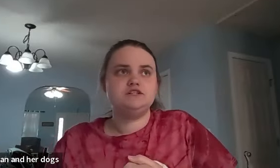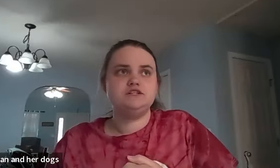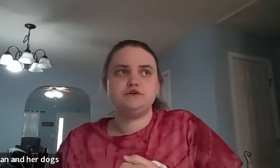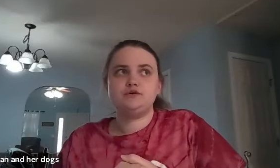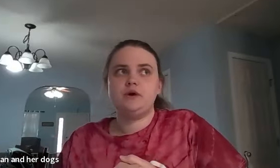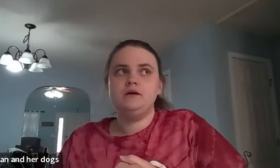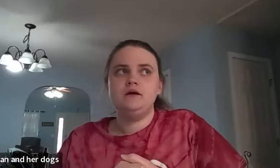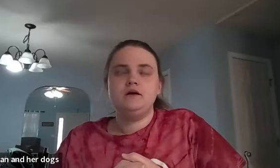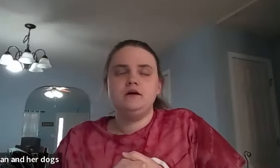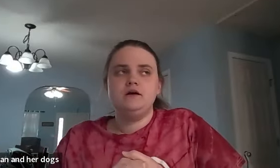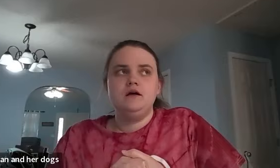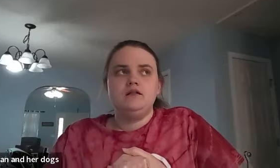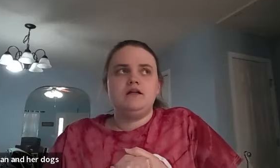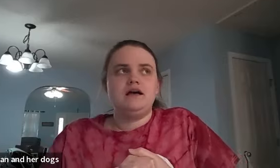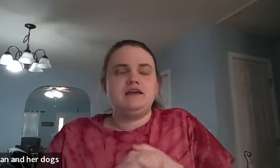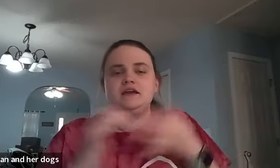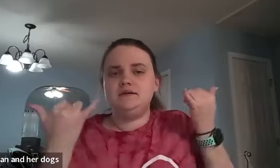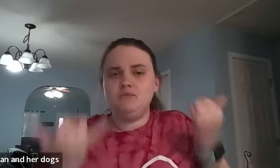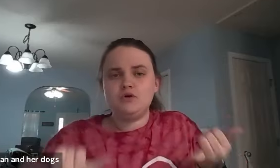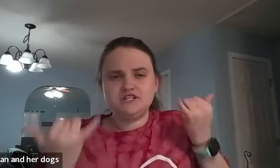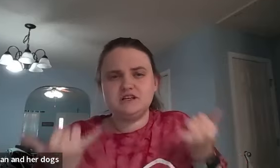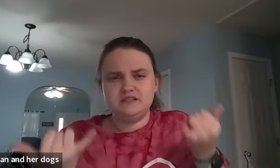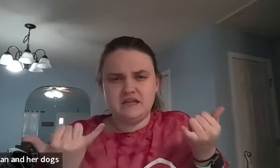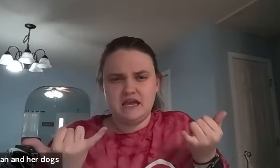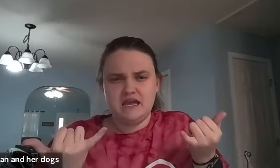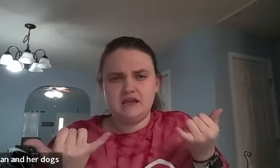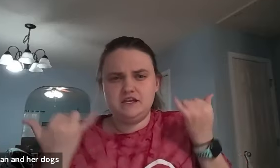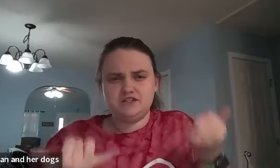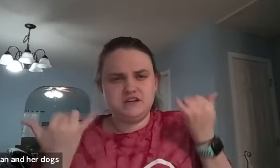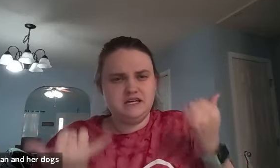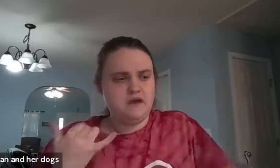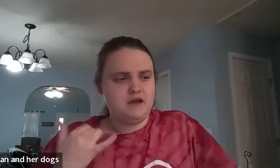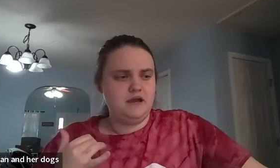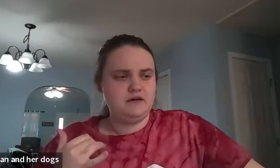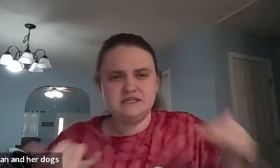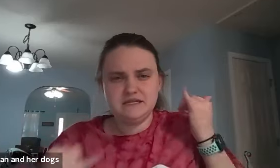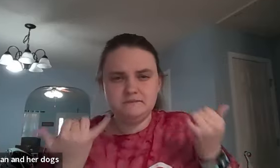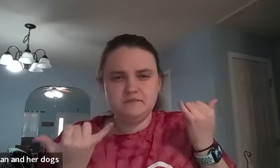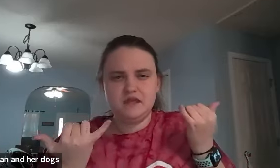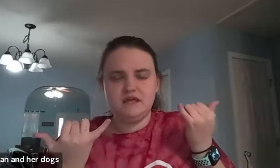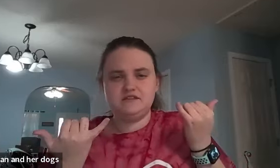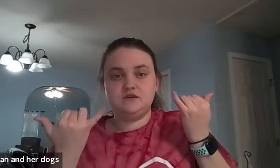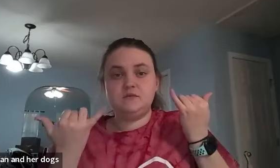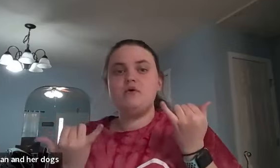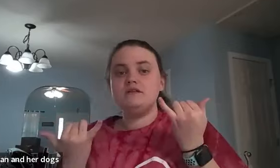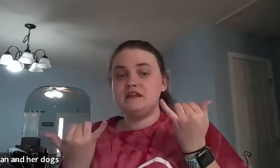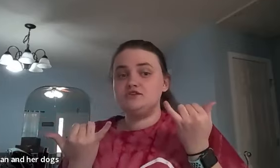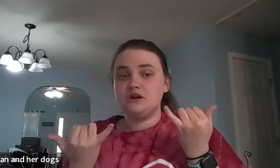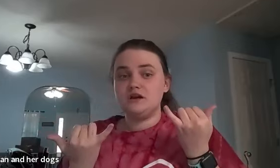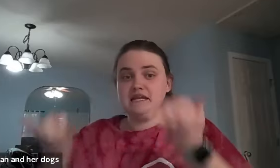to, like, it more is just going to be today, and you're just going to keep kind of bouncing. It's important that if you're trying to say